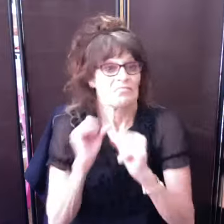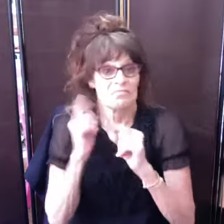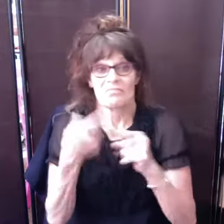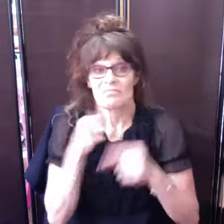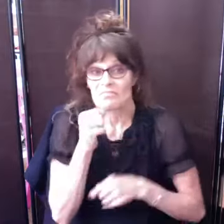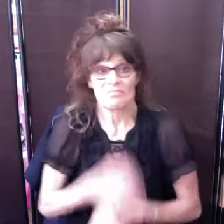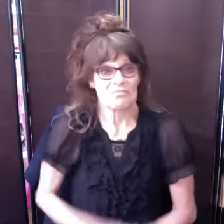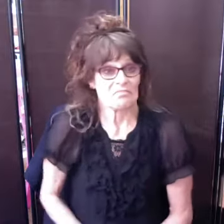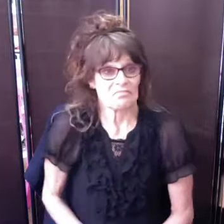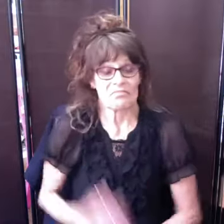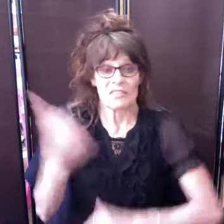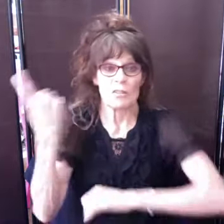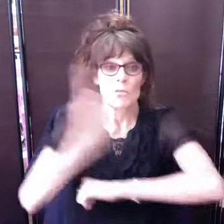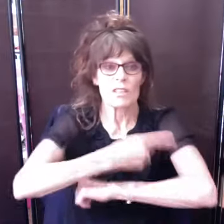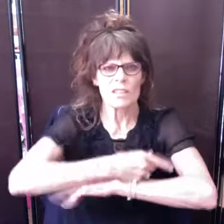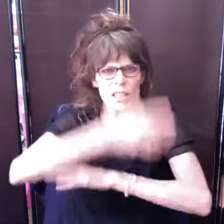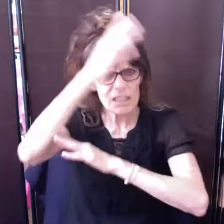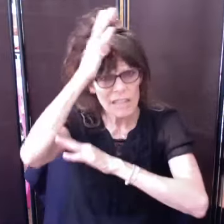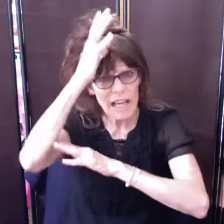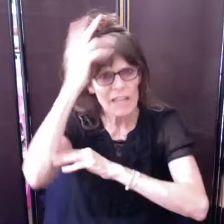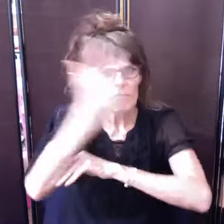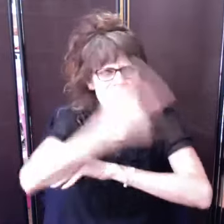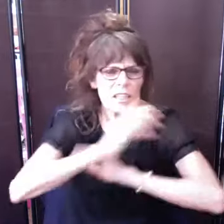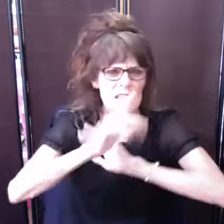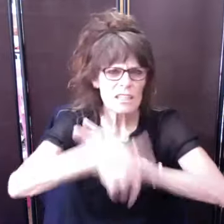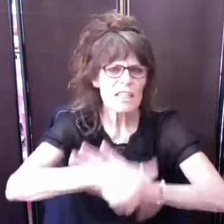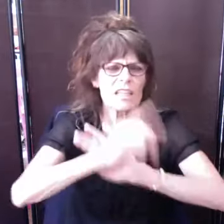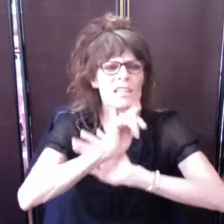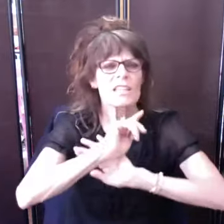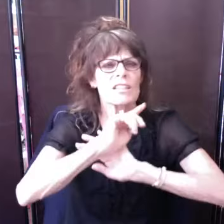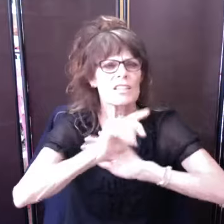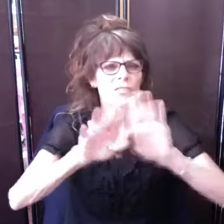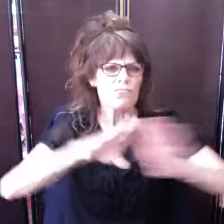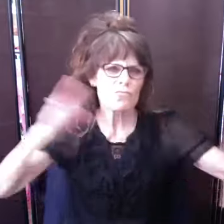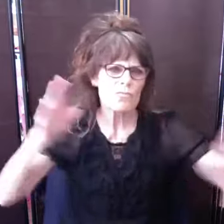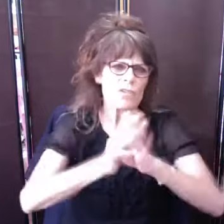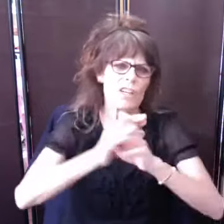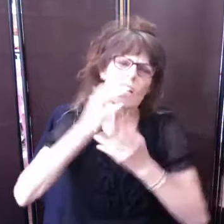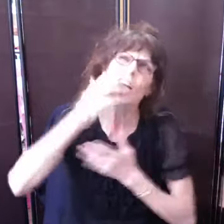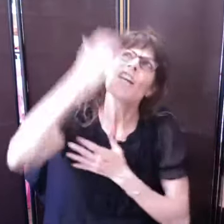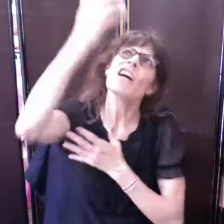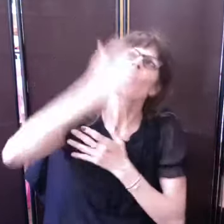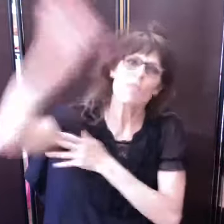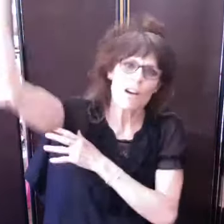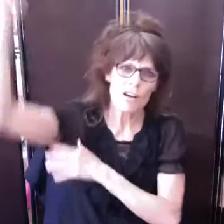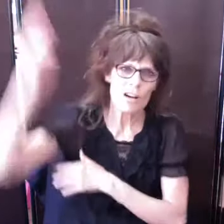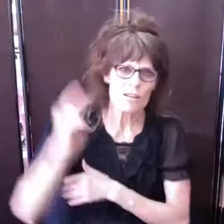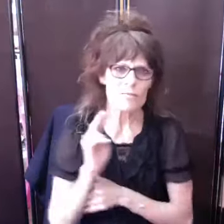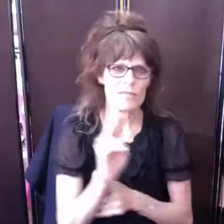One day he'd been gone 3 days, comes home, slams the door, you come downstairs, you all get in the tomb of the dining room and have dinner together and laugh and cut up and this, that, and the other